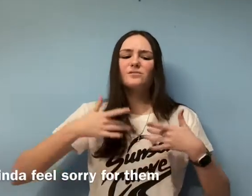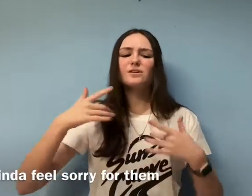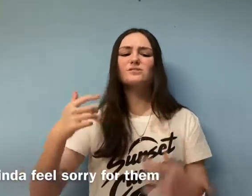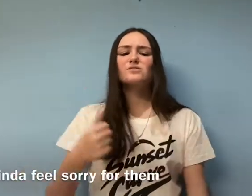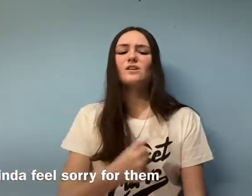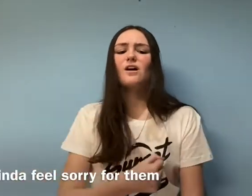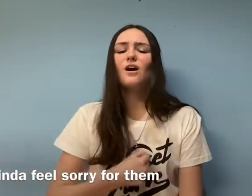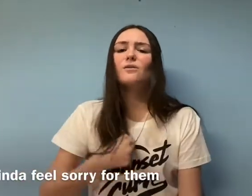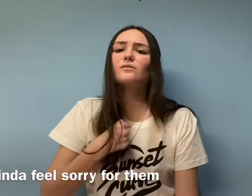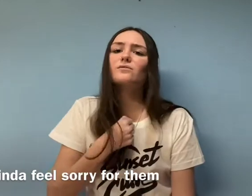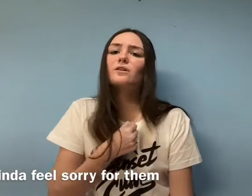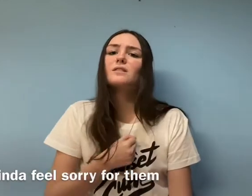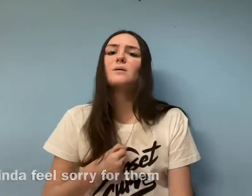feel sorry for them.